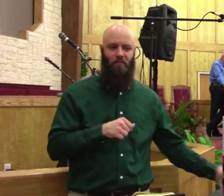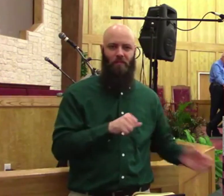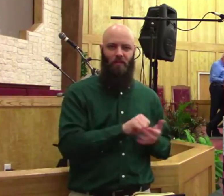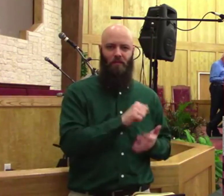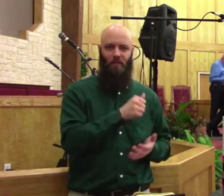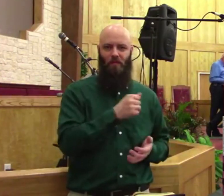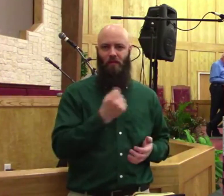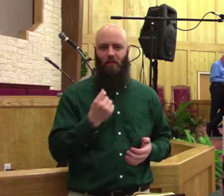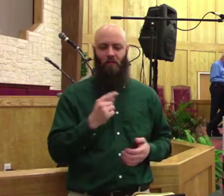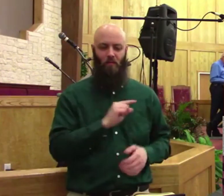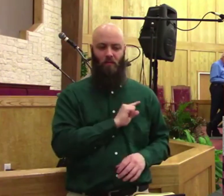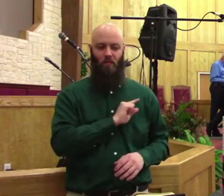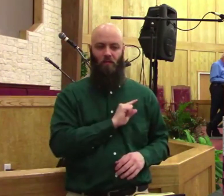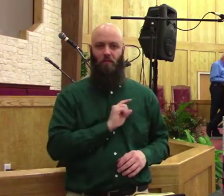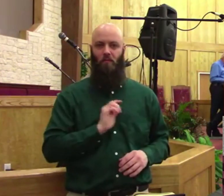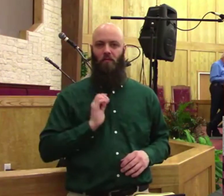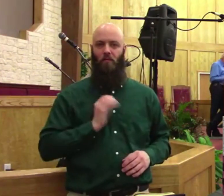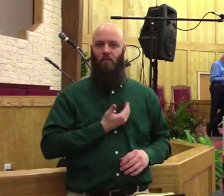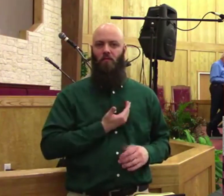by.